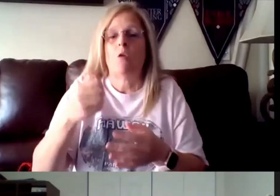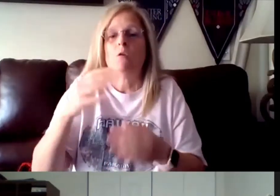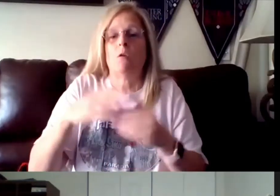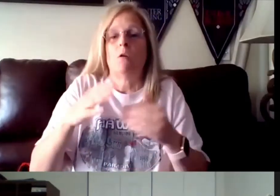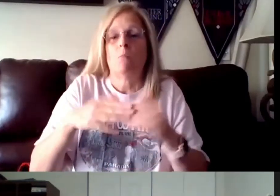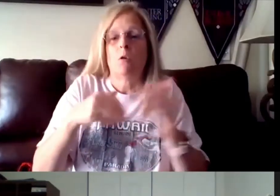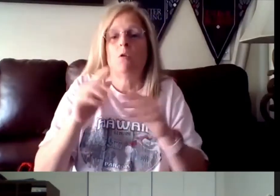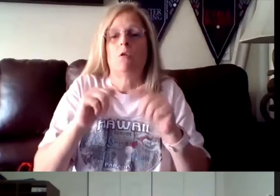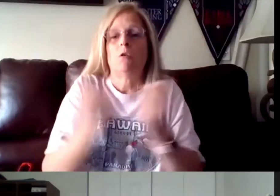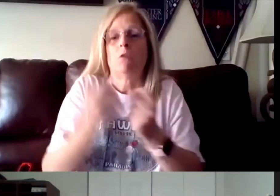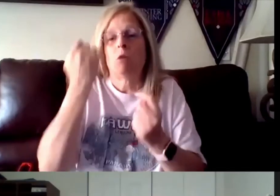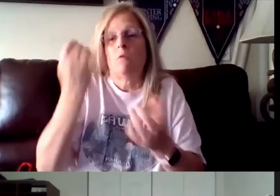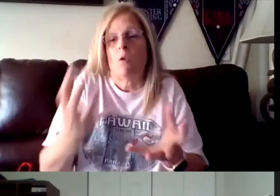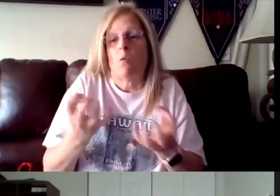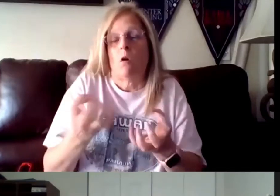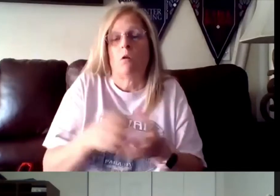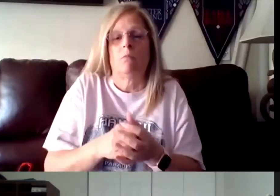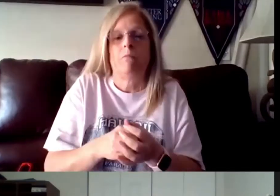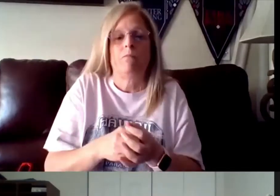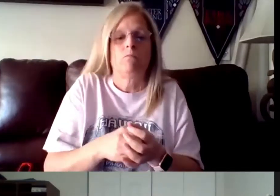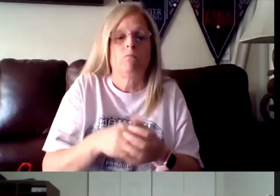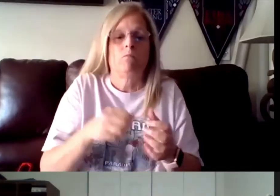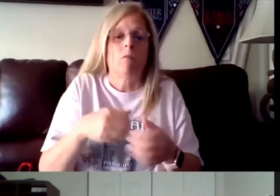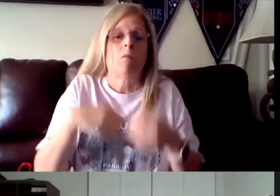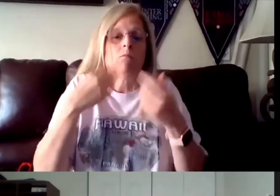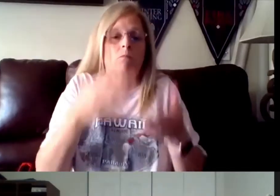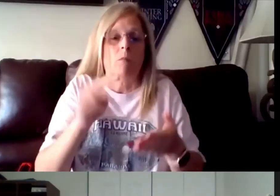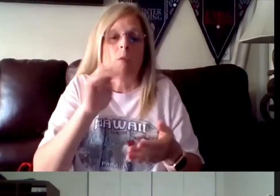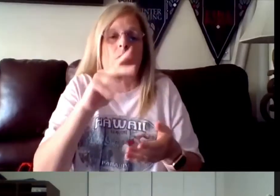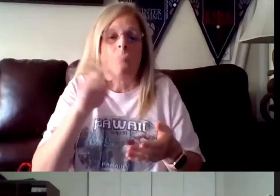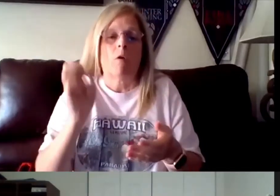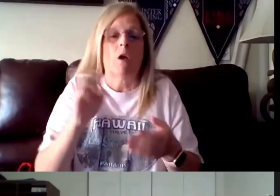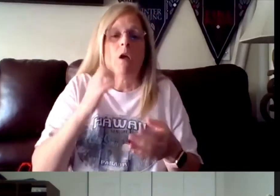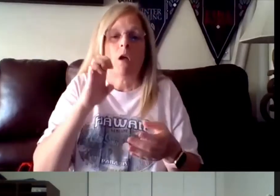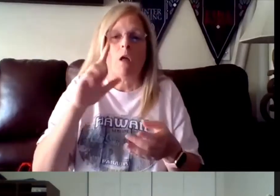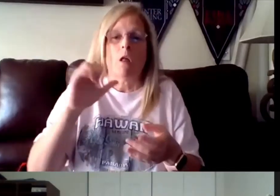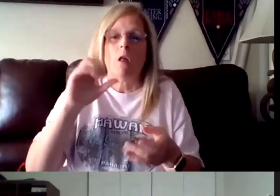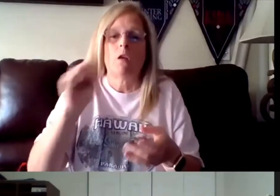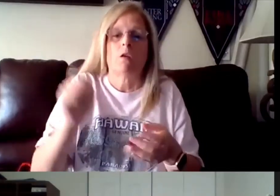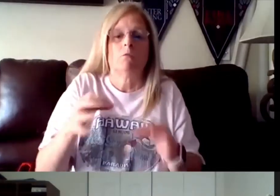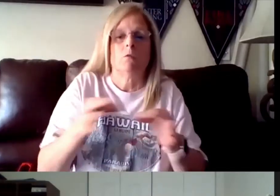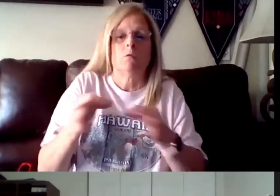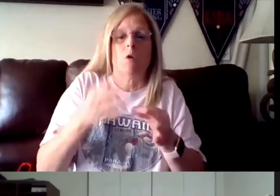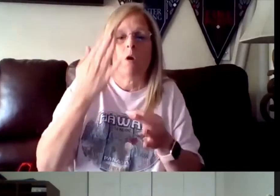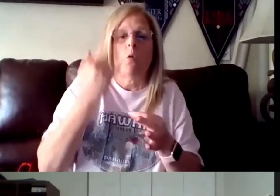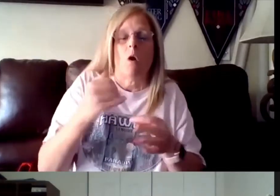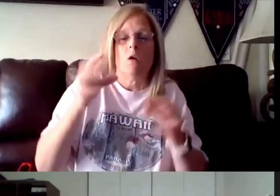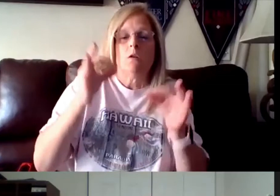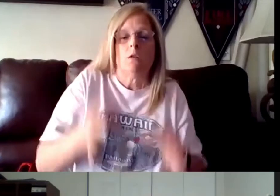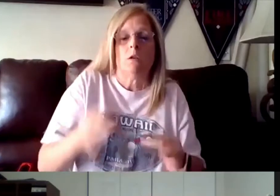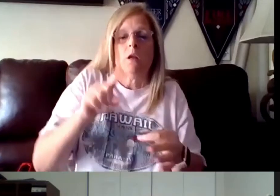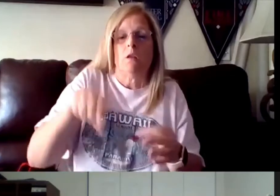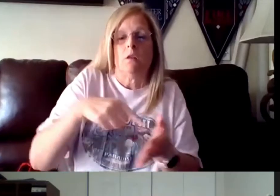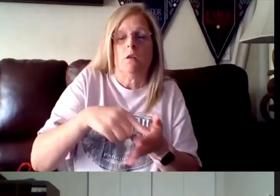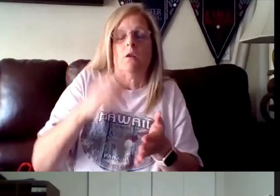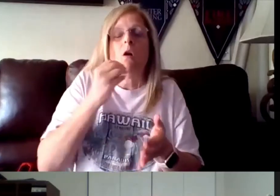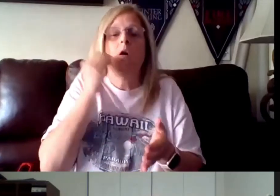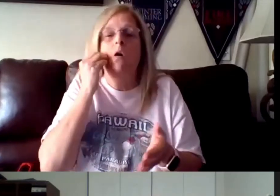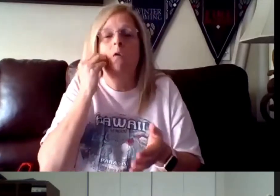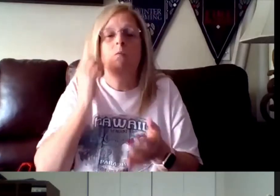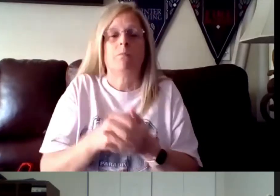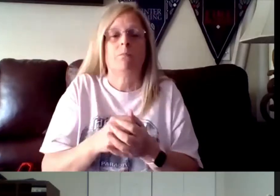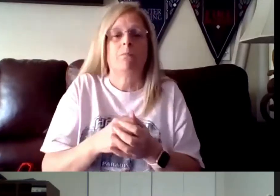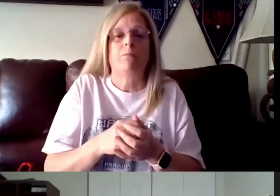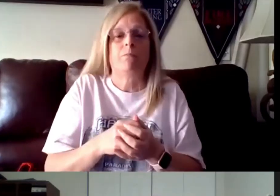to. Anyway, I'm going to turn it over to Mike Ellis so he can explain why we decided this is our home and